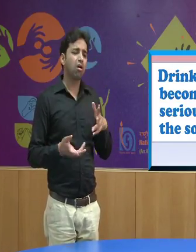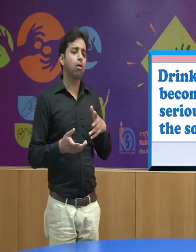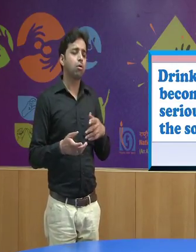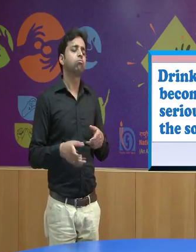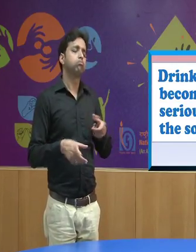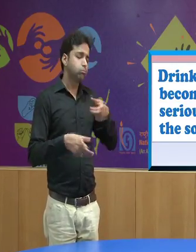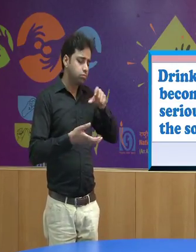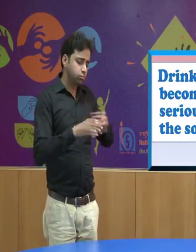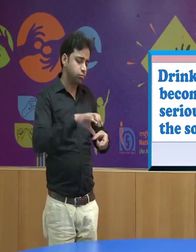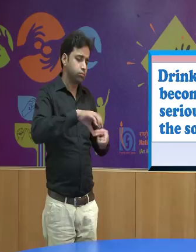alcohol.